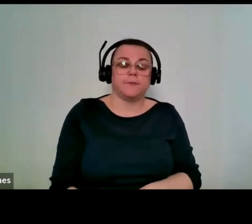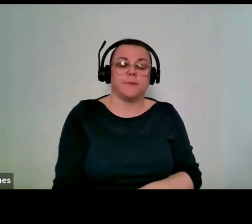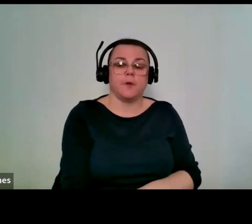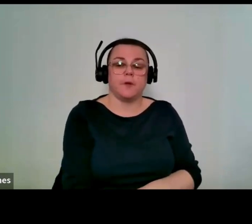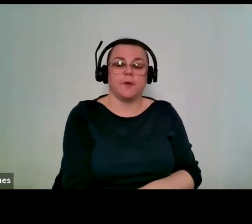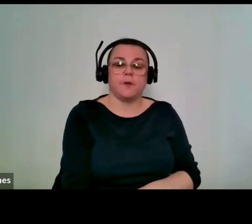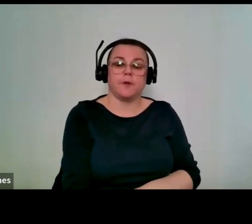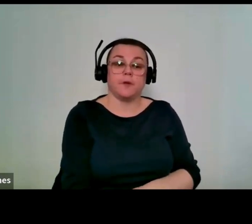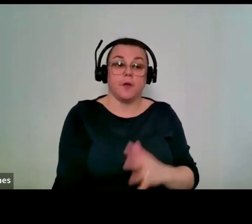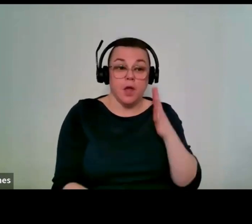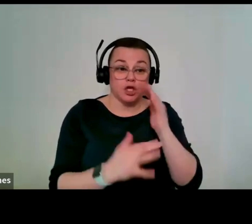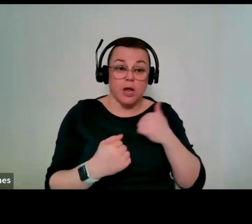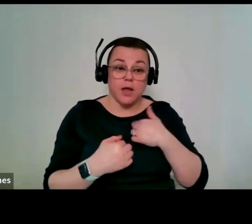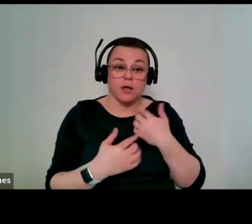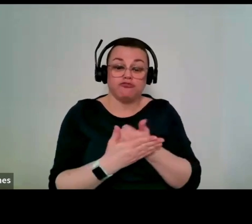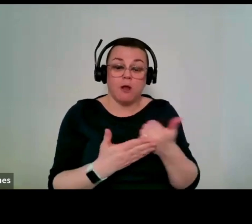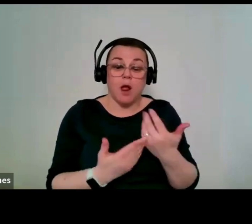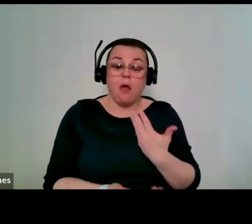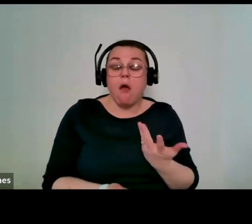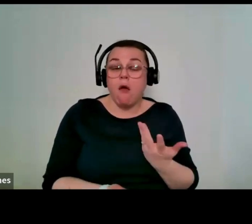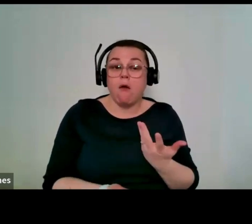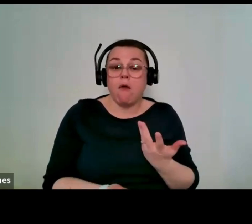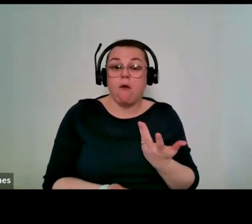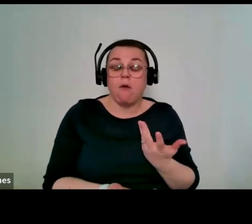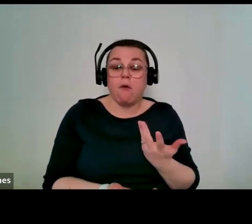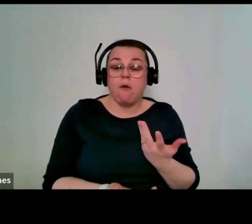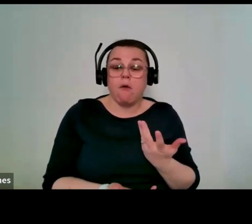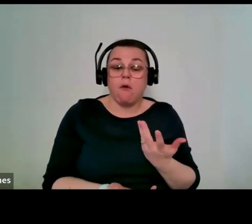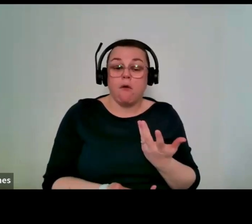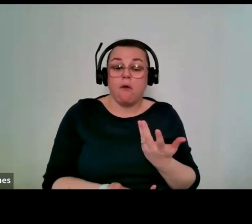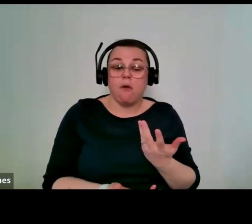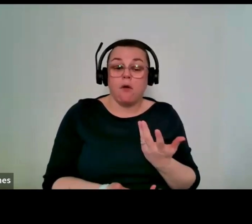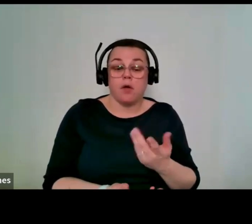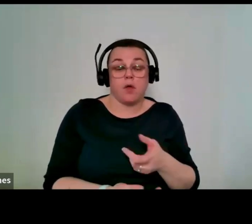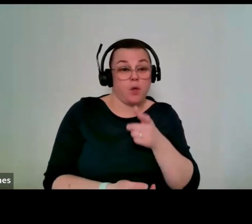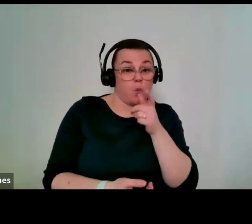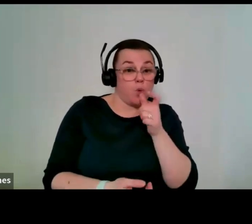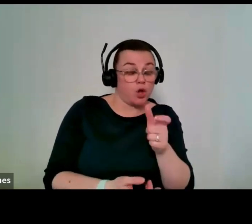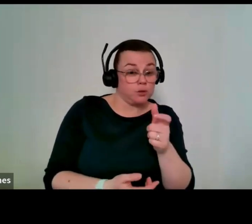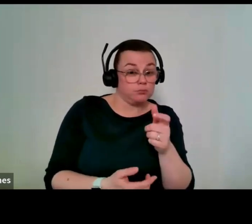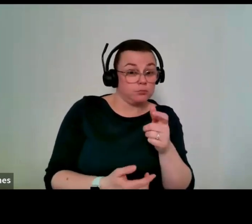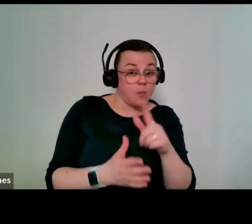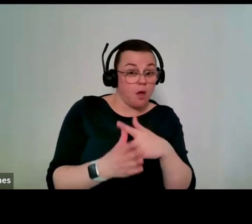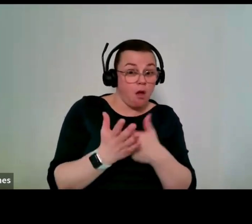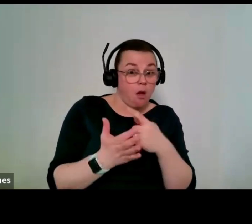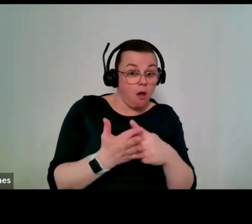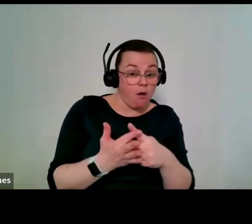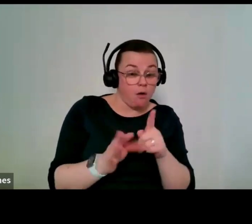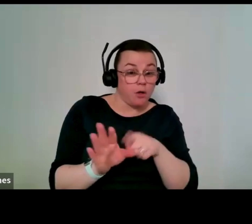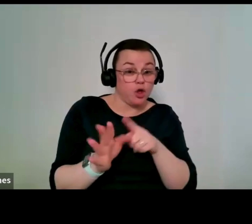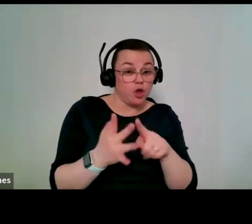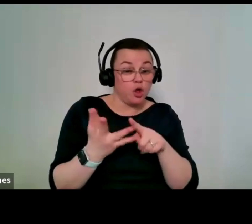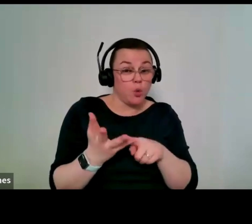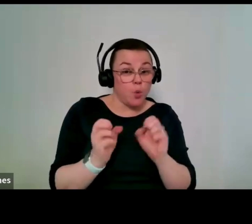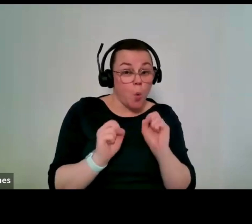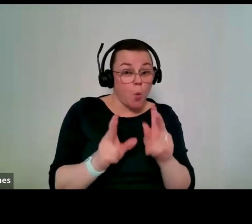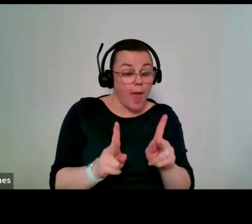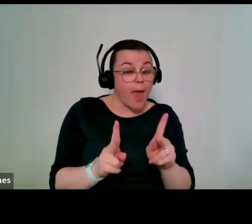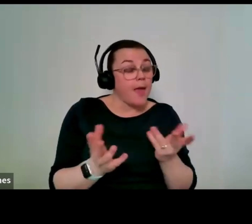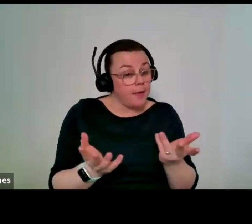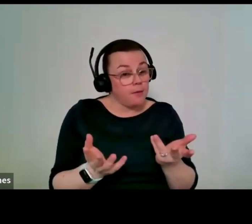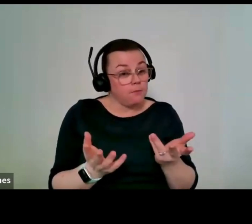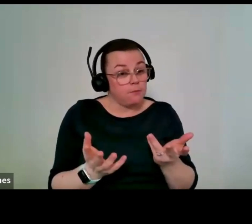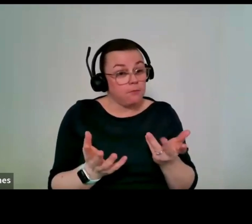Tuck in on us regularly. Ask us 3 magic words. Are you okay? How can we